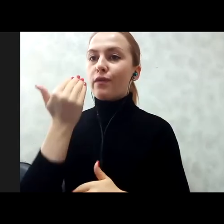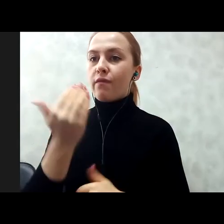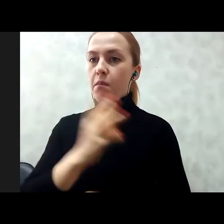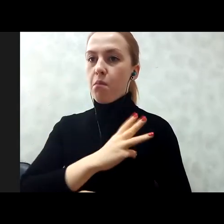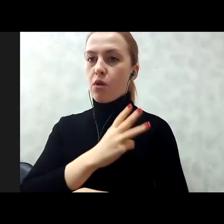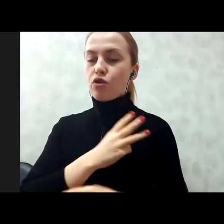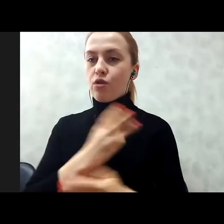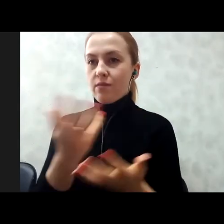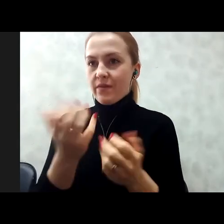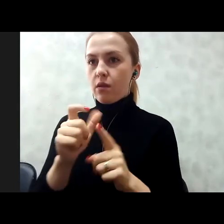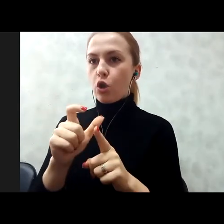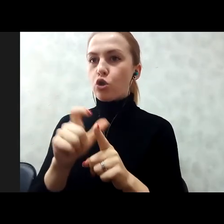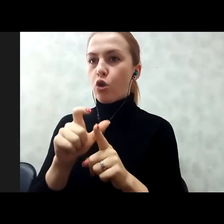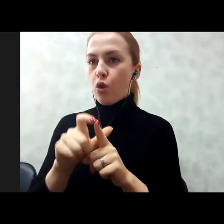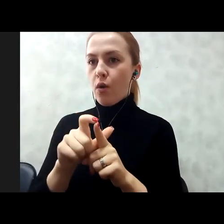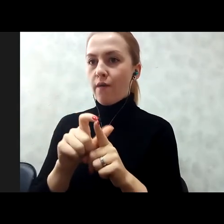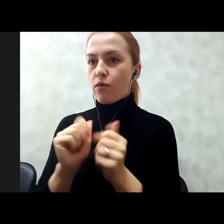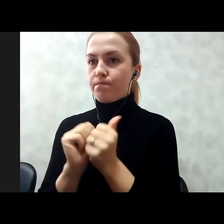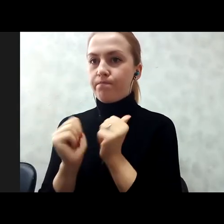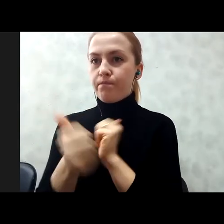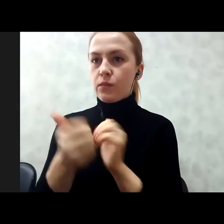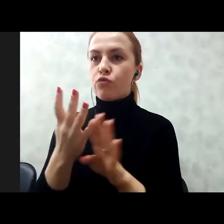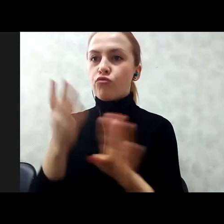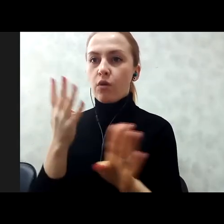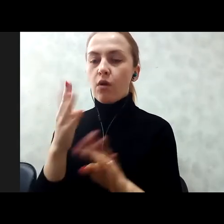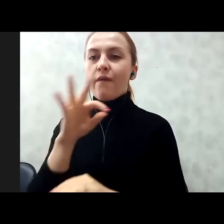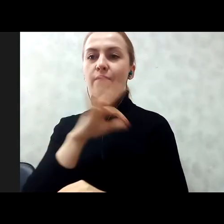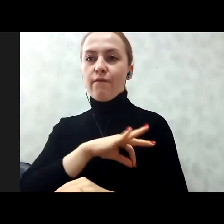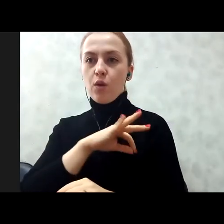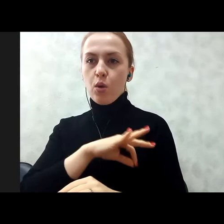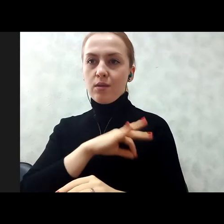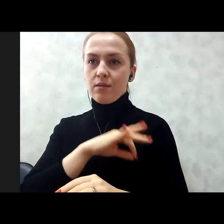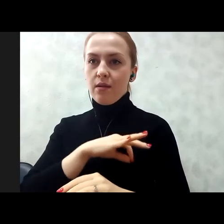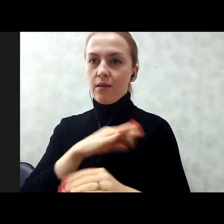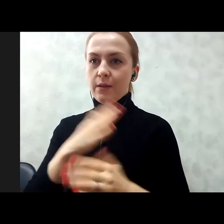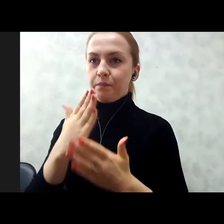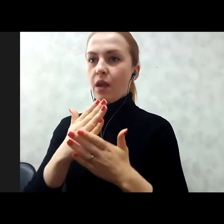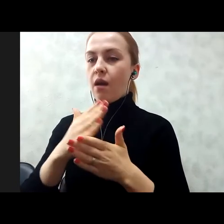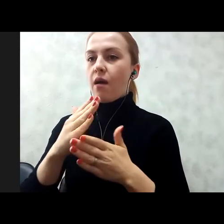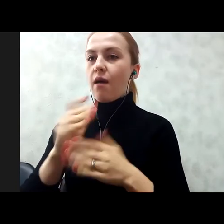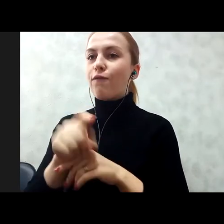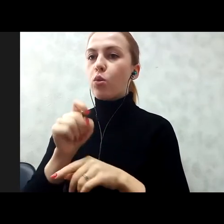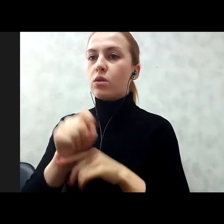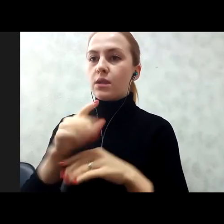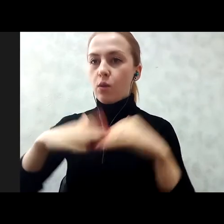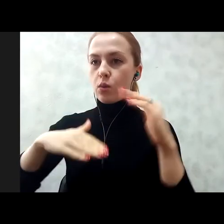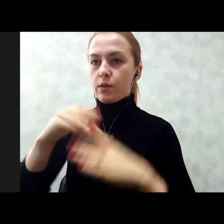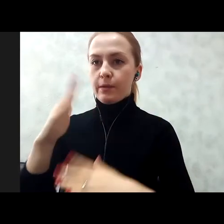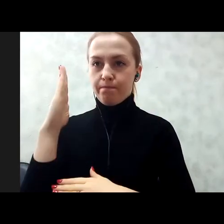off. If you want to take the floor, raise your hand.